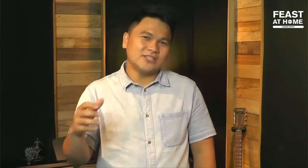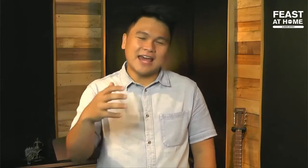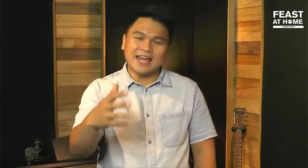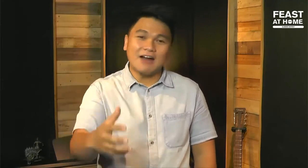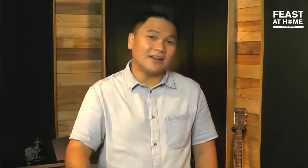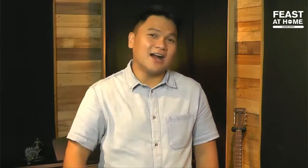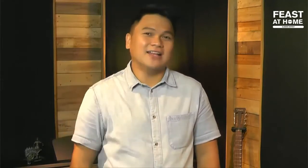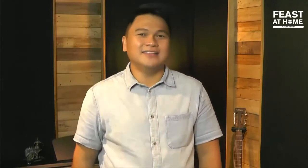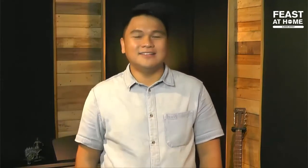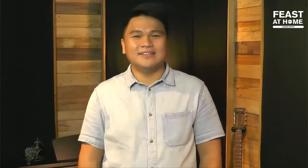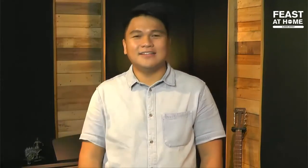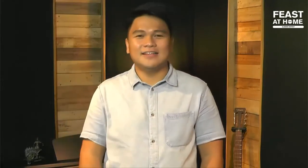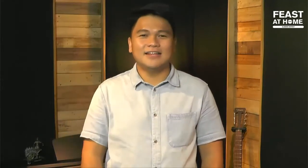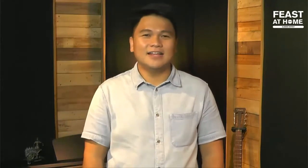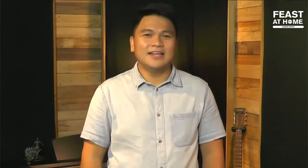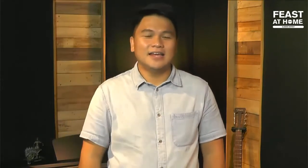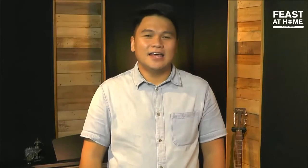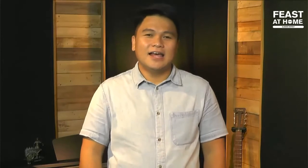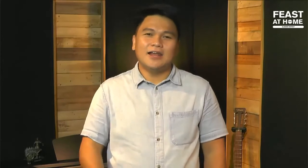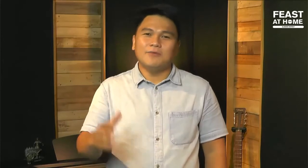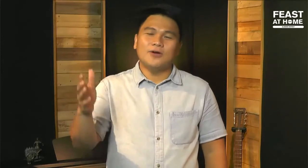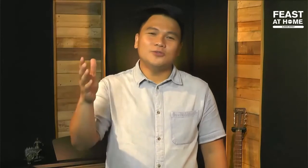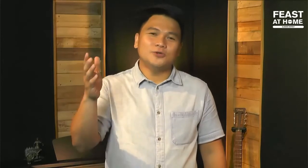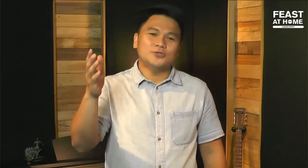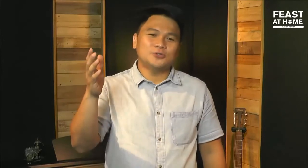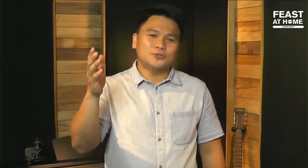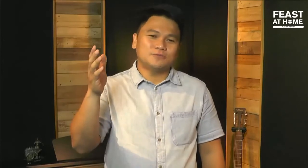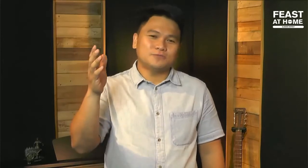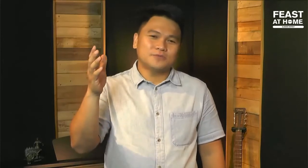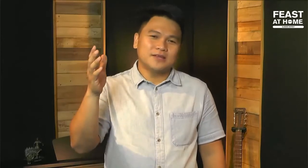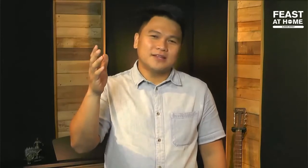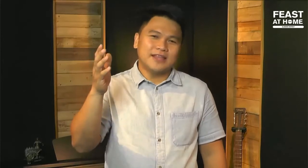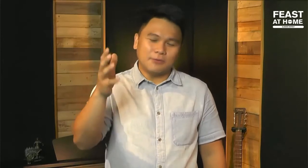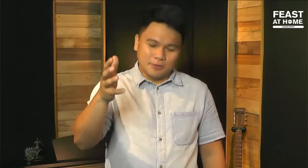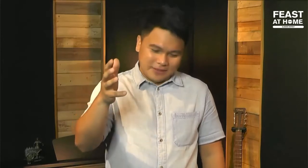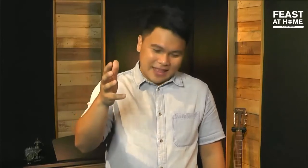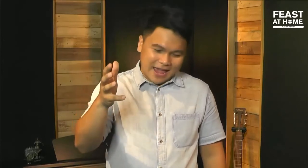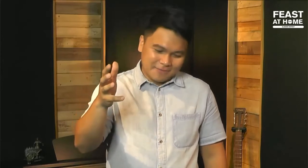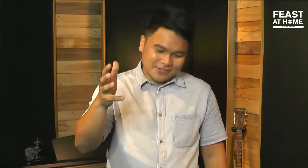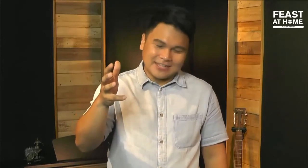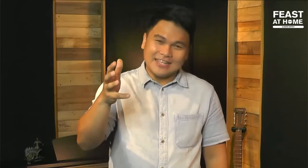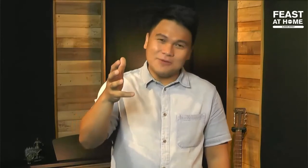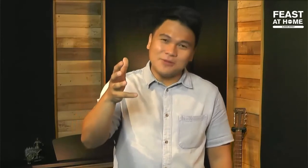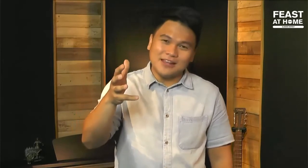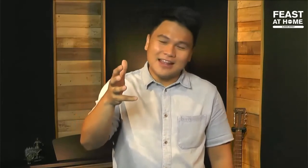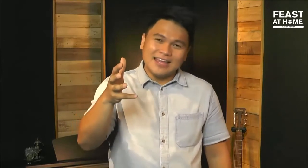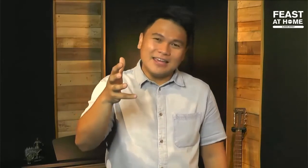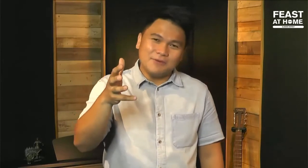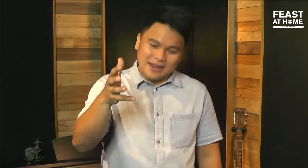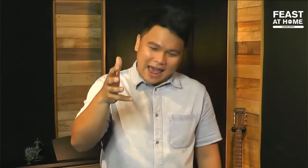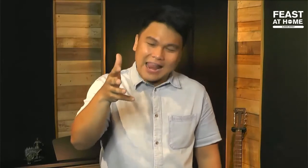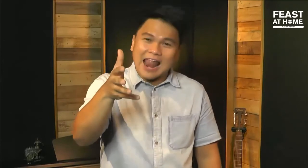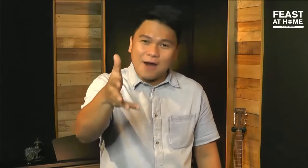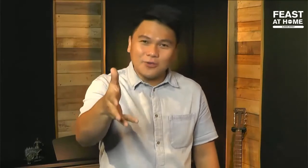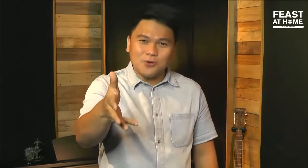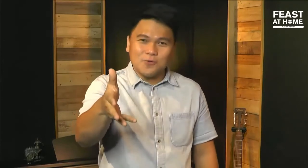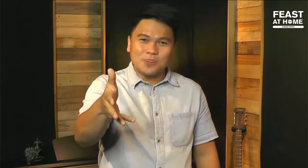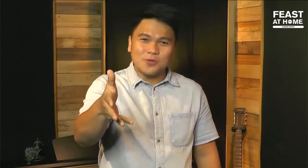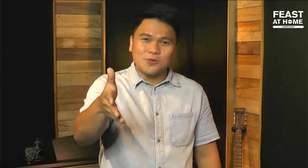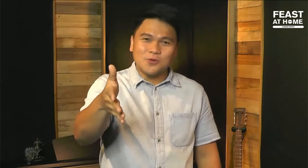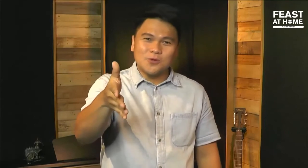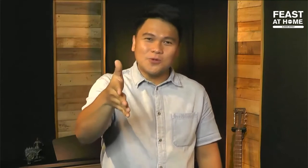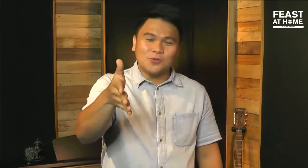is just like our God. Alam niyo, ang Diyos, there will be times that He will allow